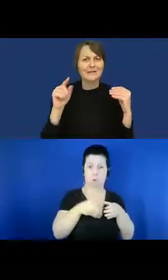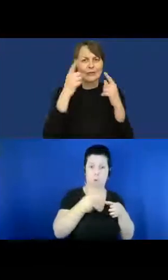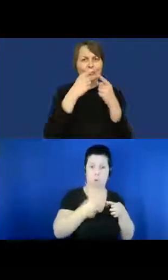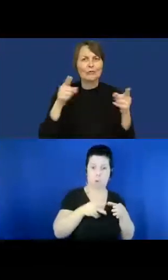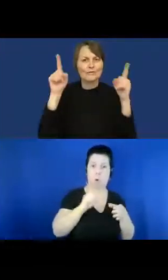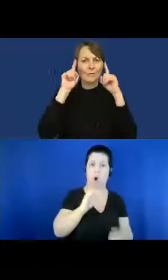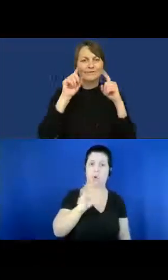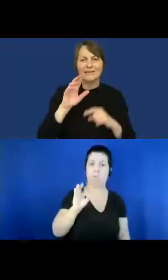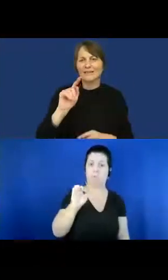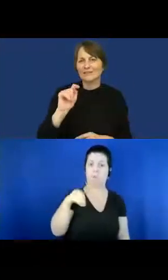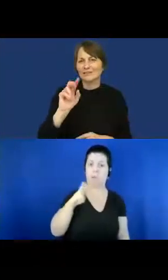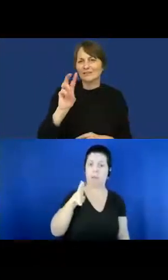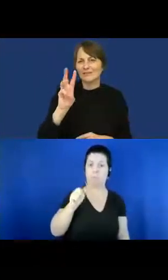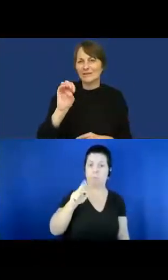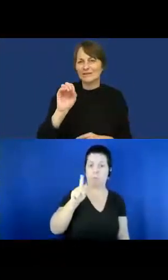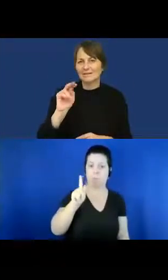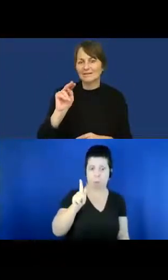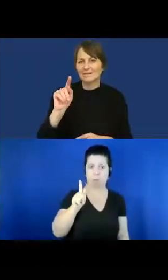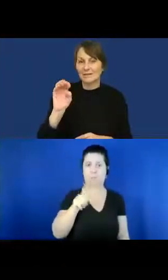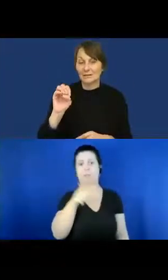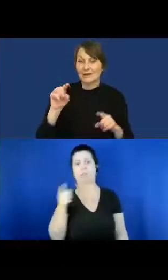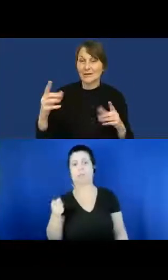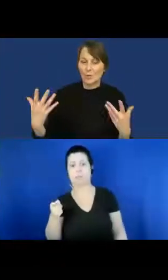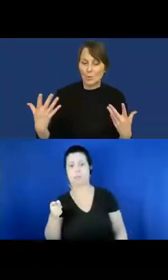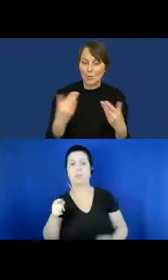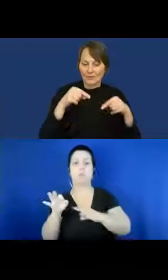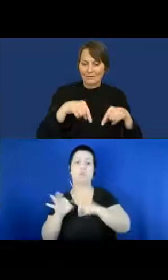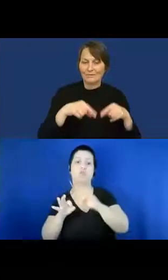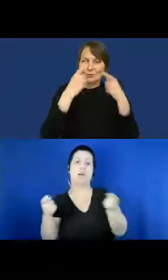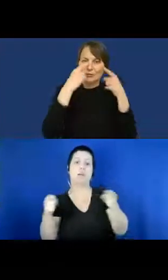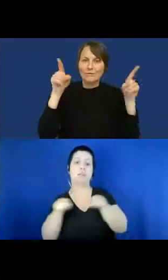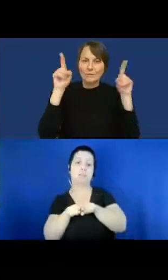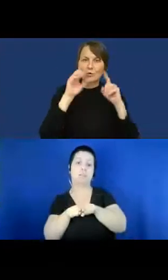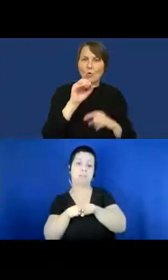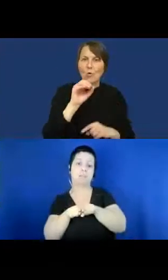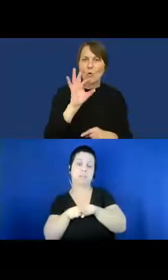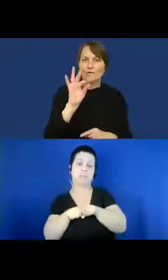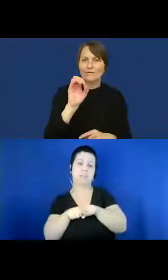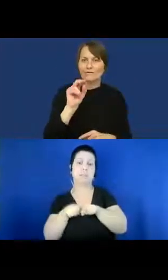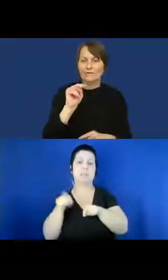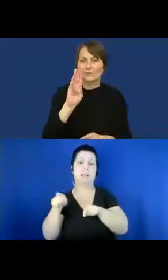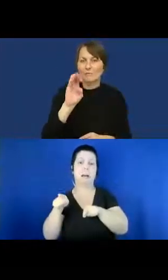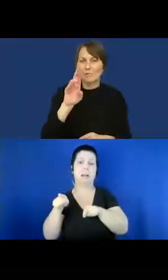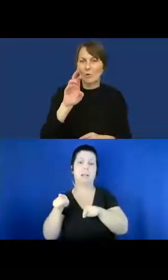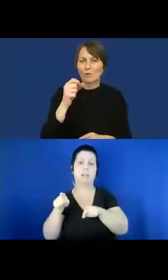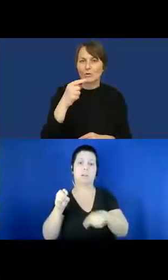Offenburg University and our project partners at Eindhoven University of Technology.